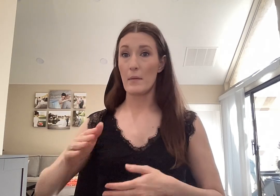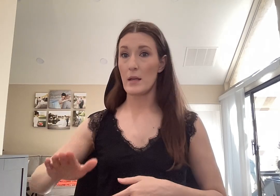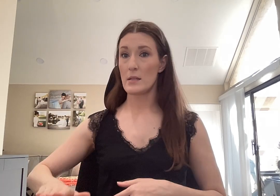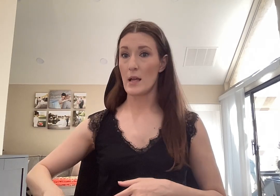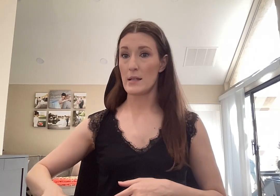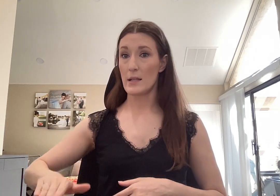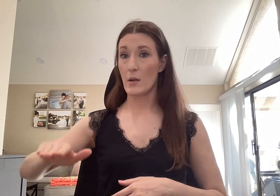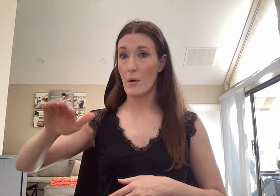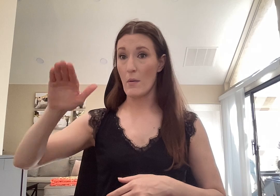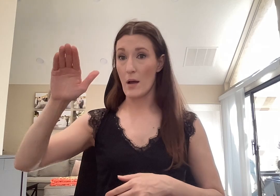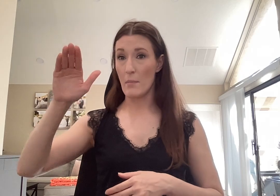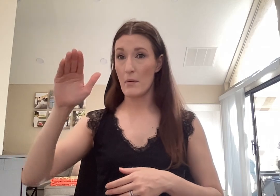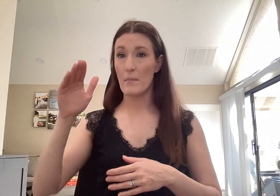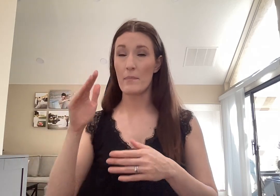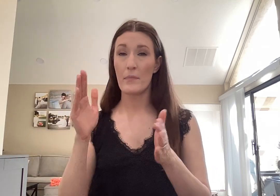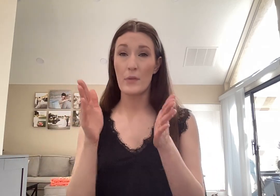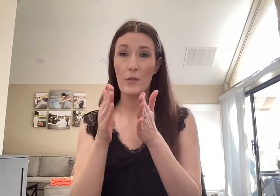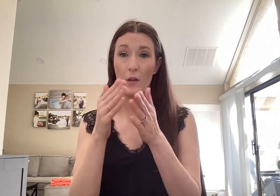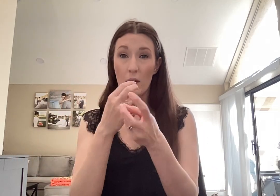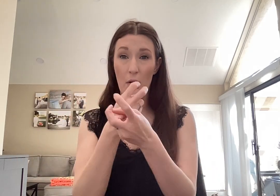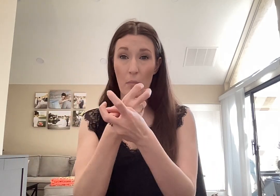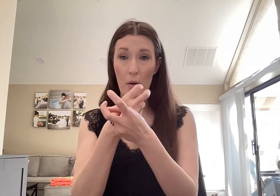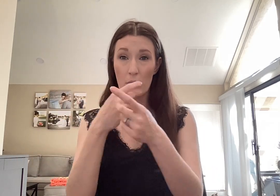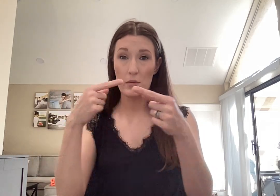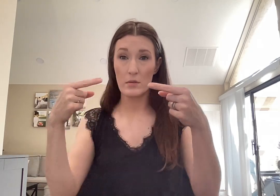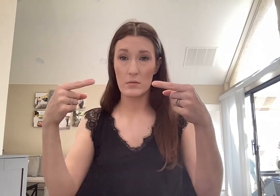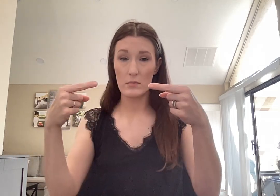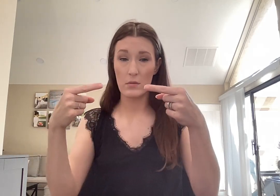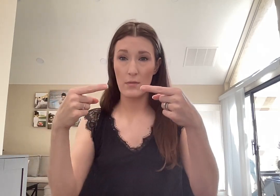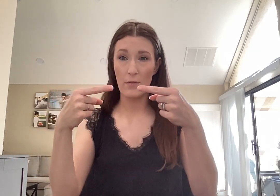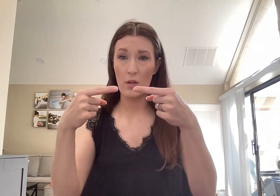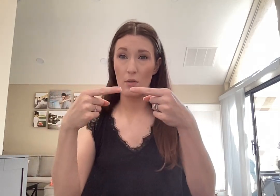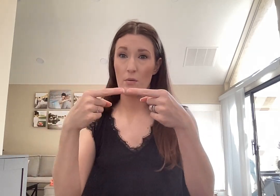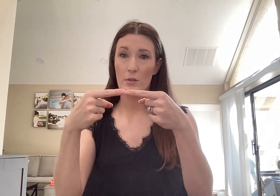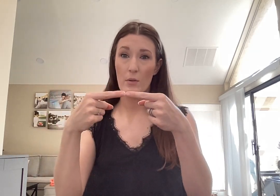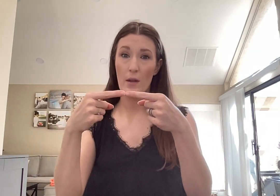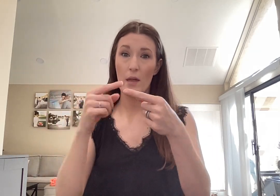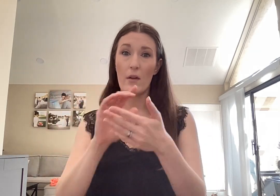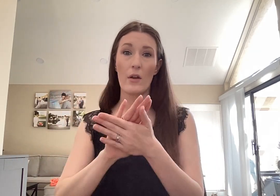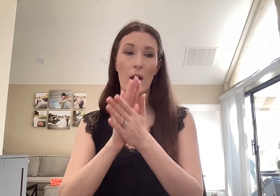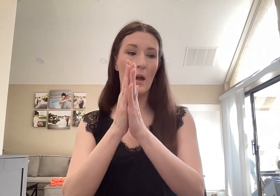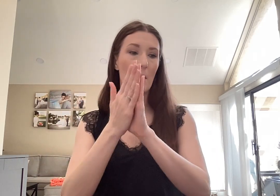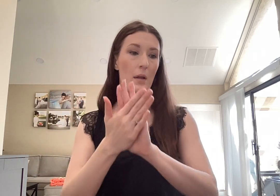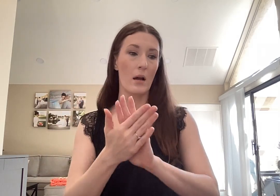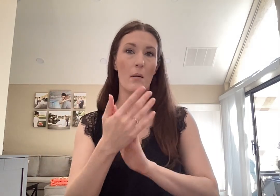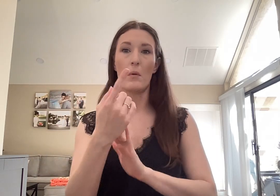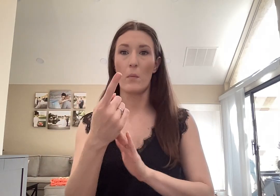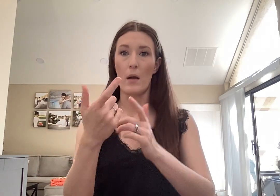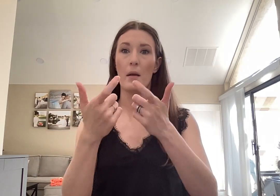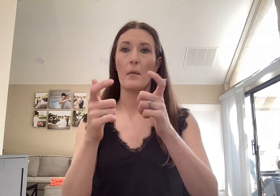Babies, as they grow up, the little bones fuse together and become one